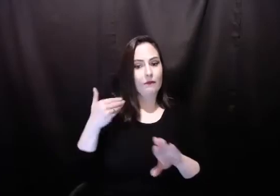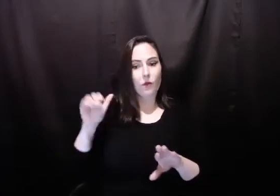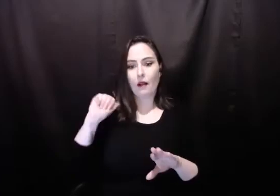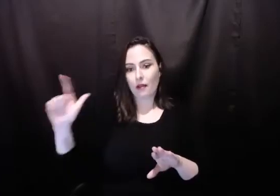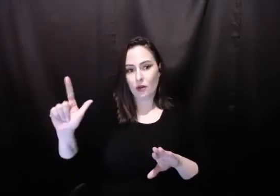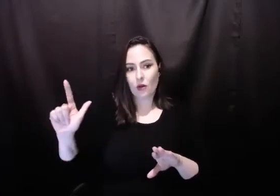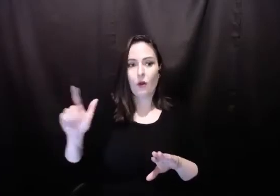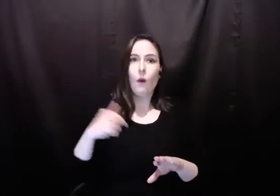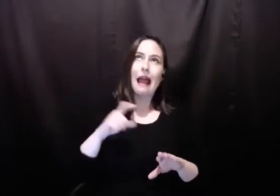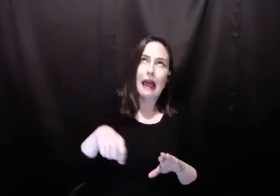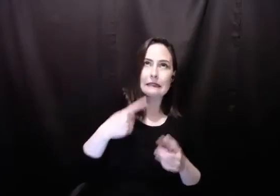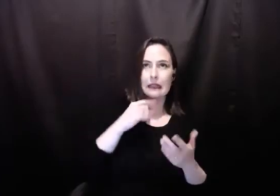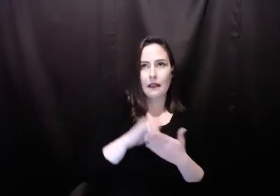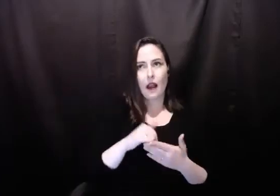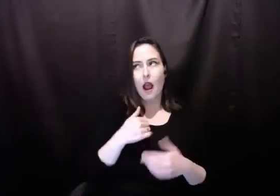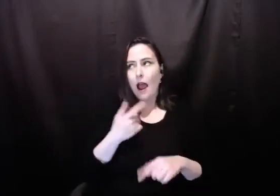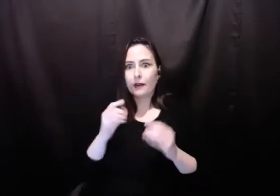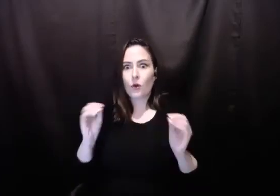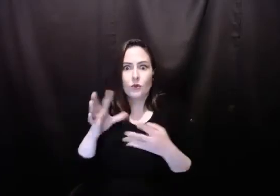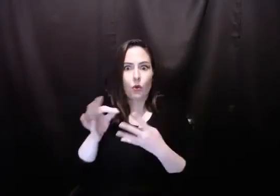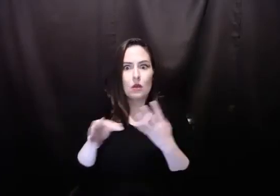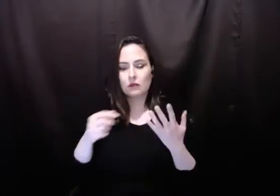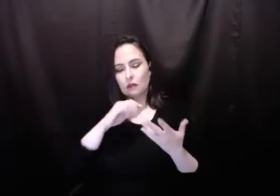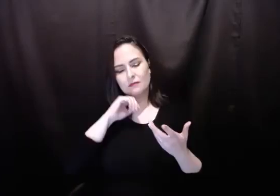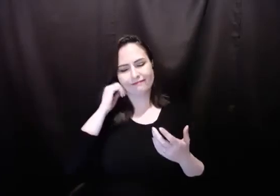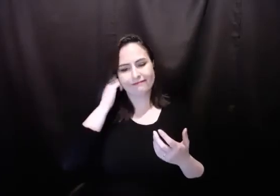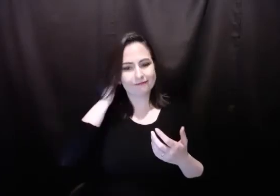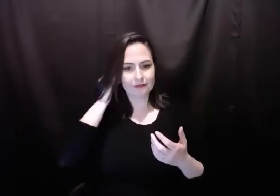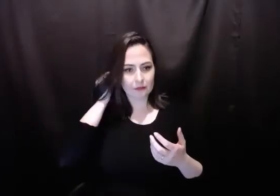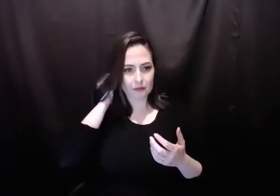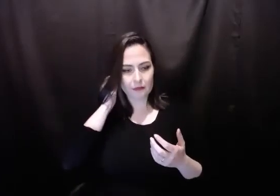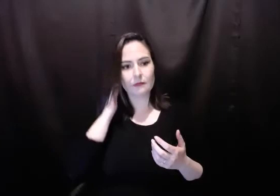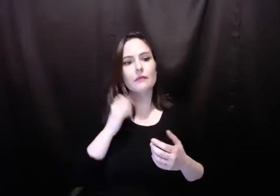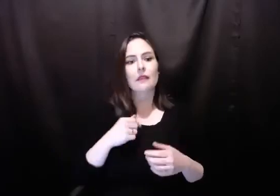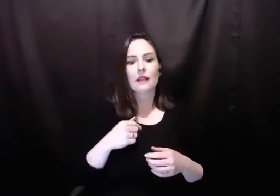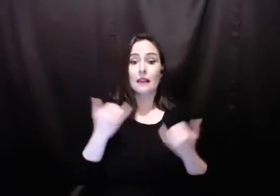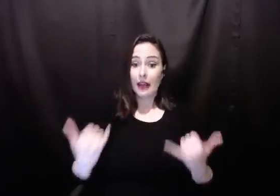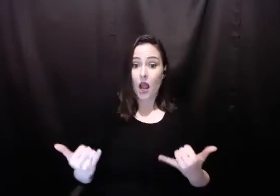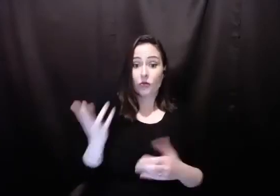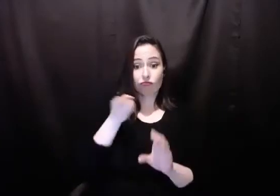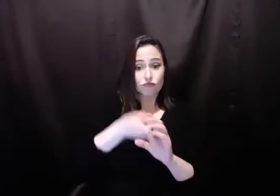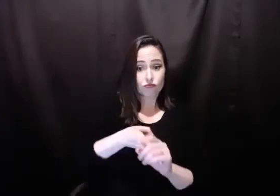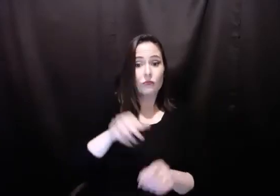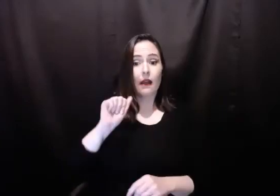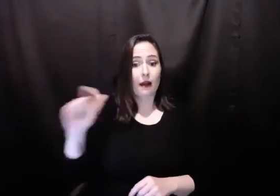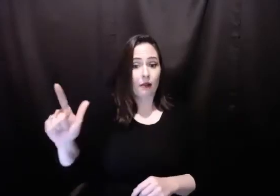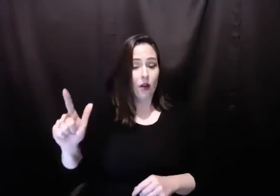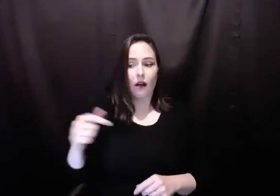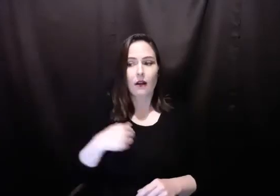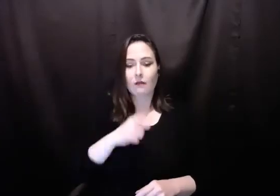I have discovered you in this program. Making a decision from a place of freedom, that's the ticket for me today. How